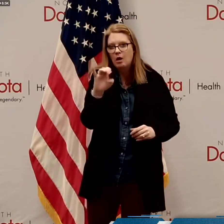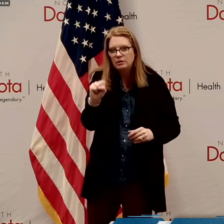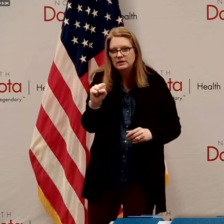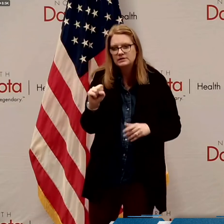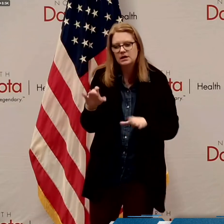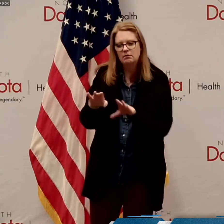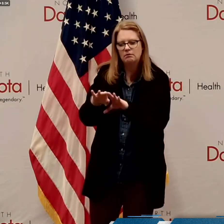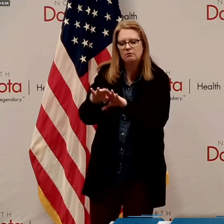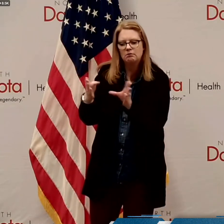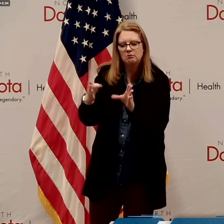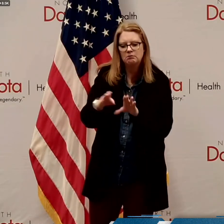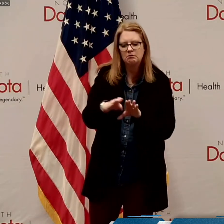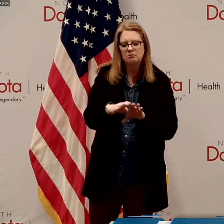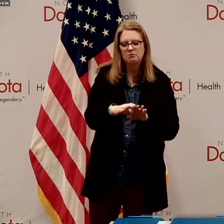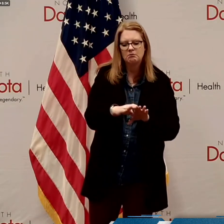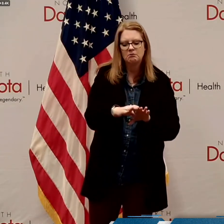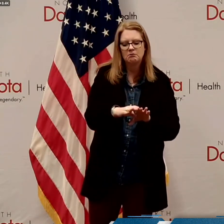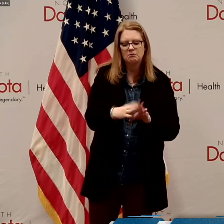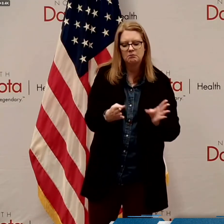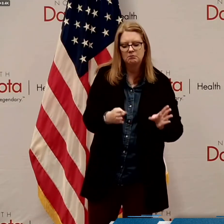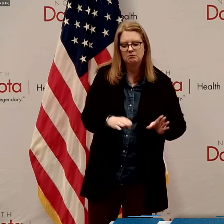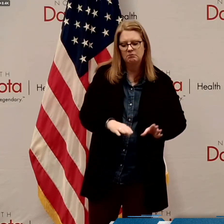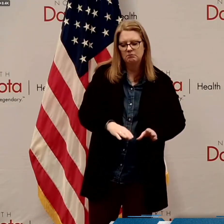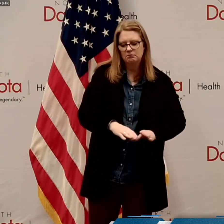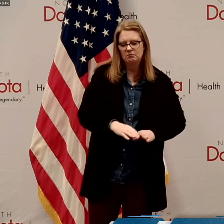In this proposal tonight,